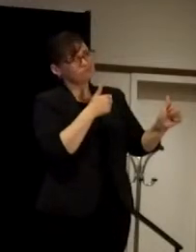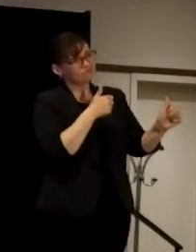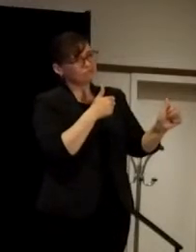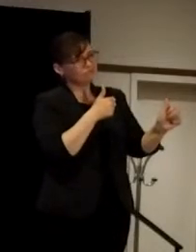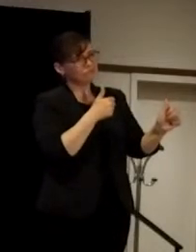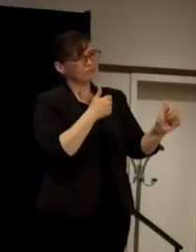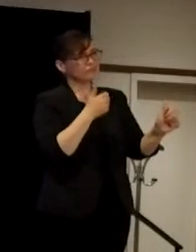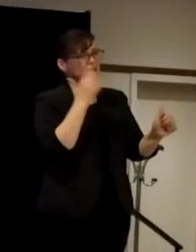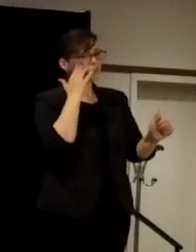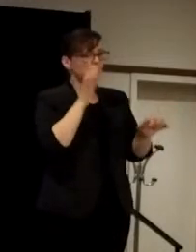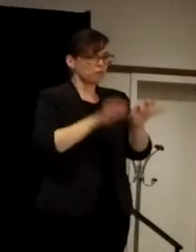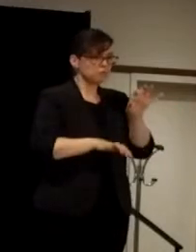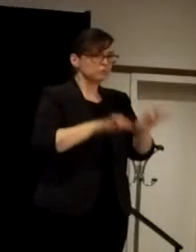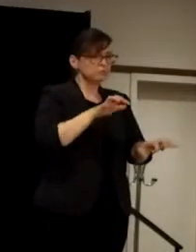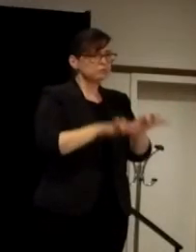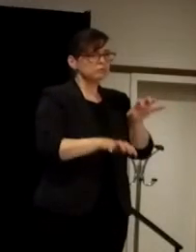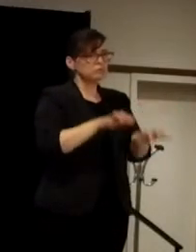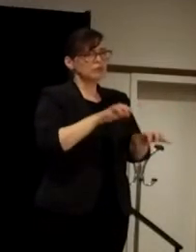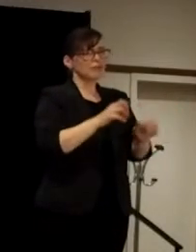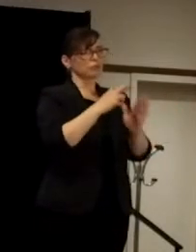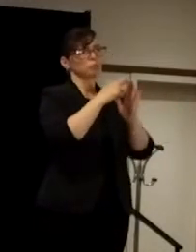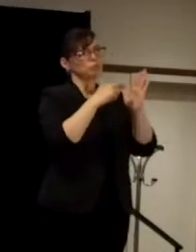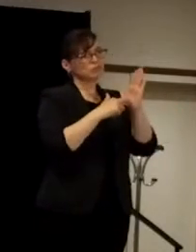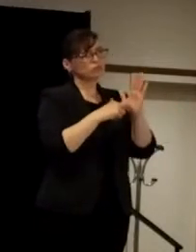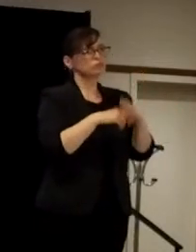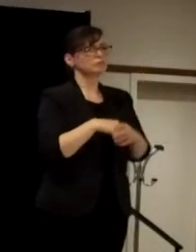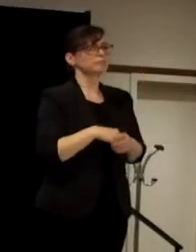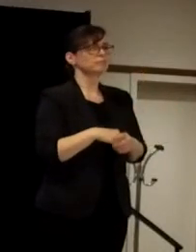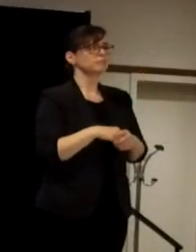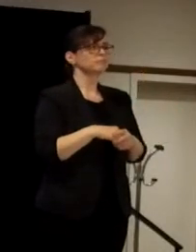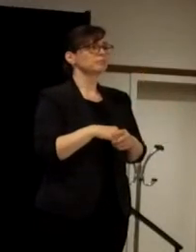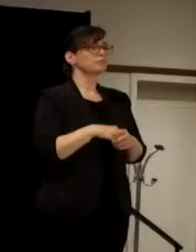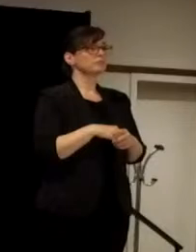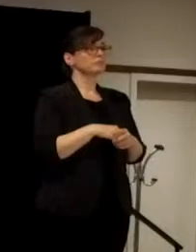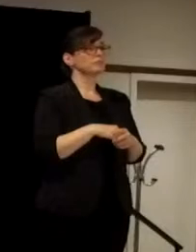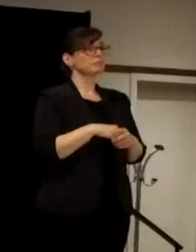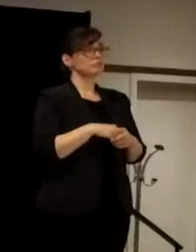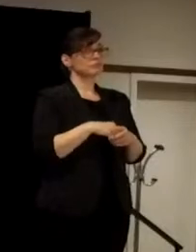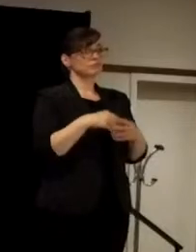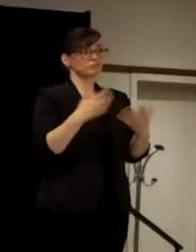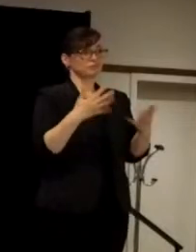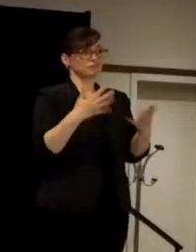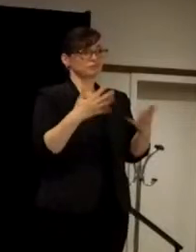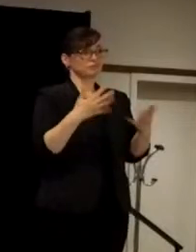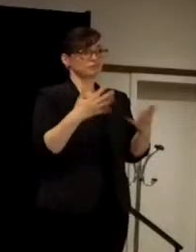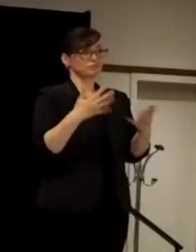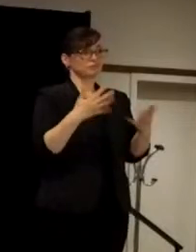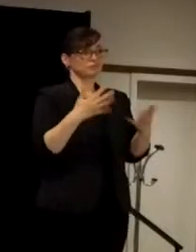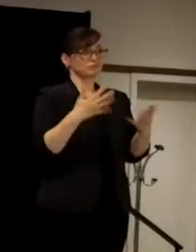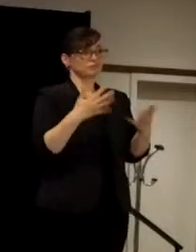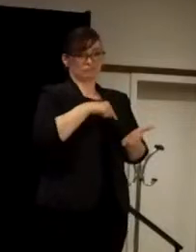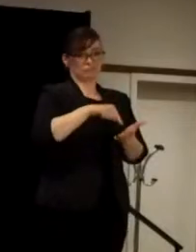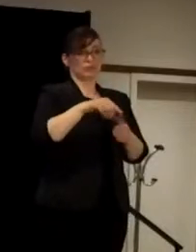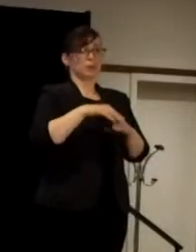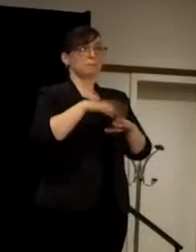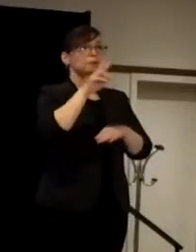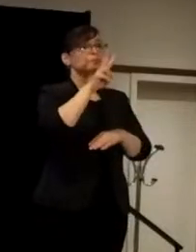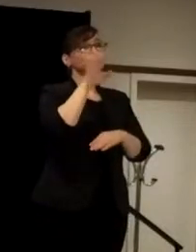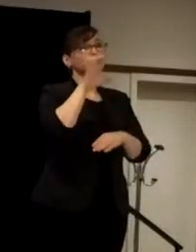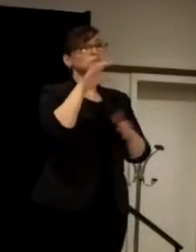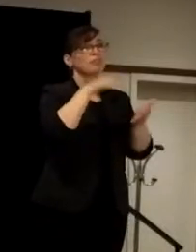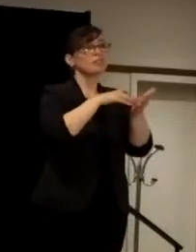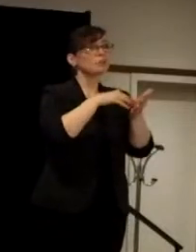The likelihood is this week will be well over 200,000 first shots, which gets the